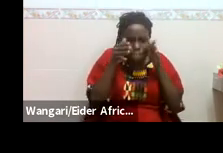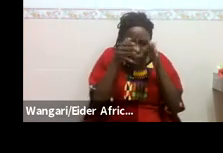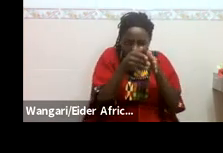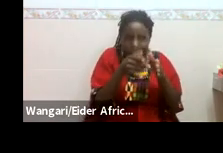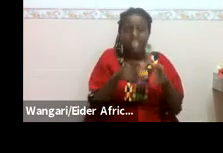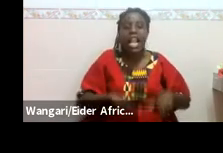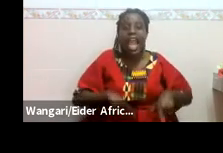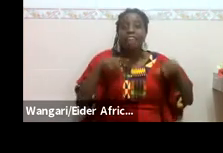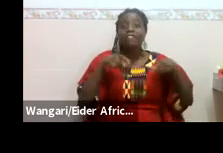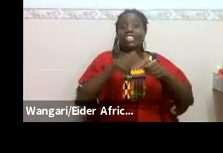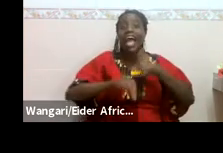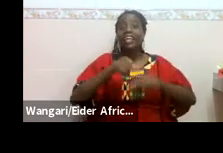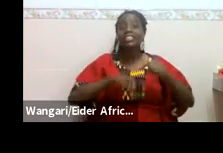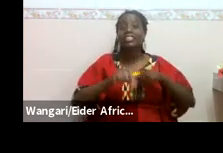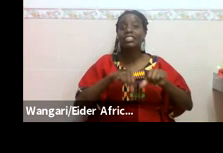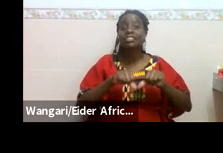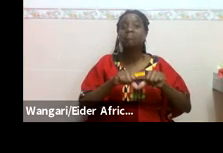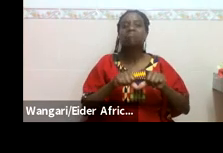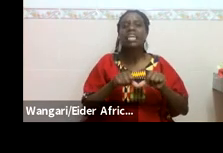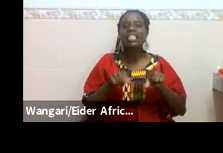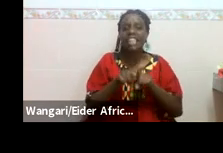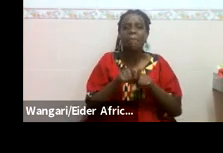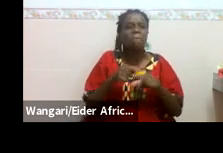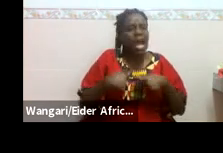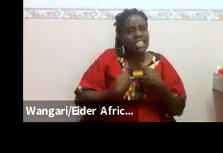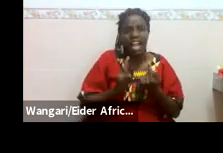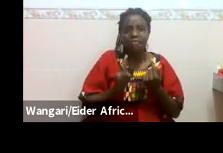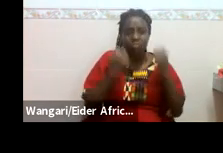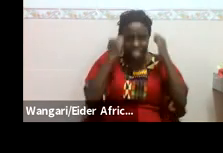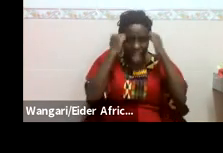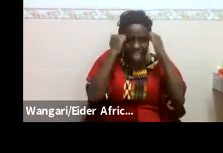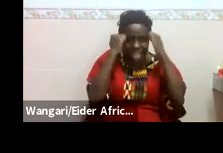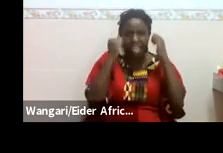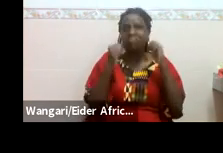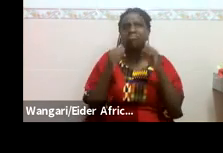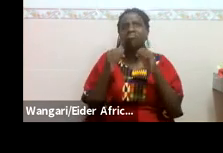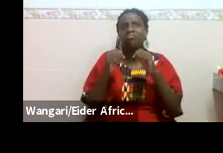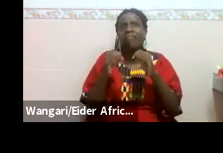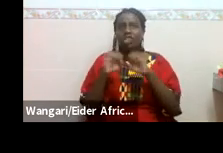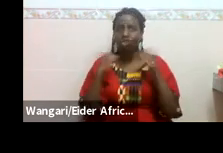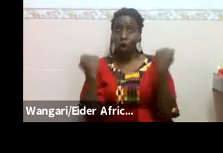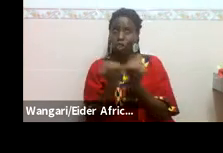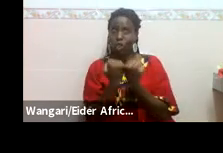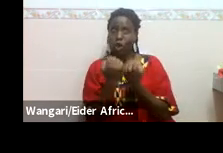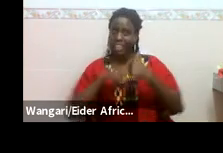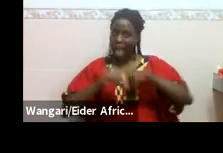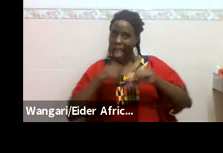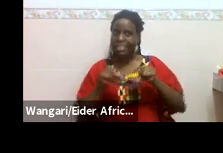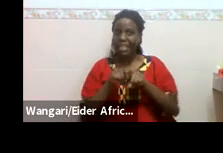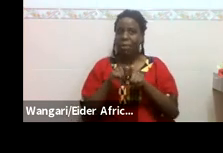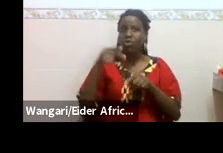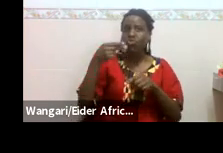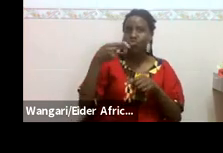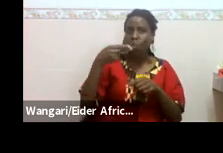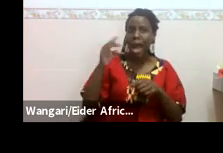sciences. This is the very first time that I personally participate in a review of a humanities piece, and it was amazing. So I